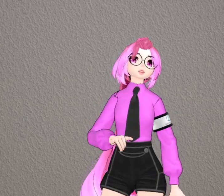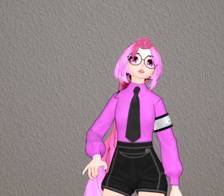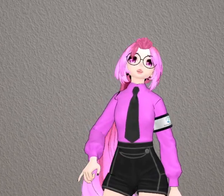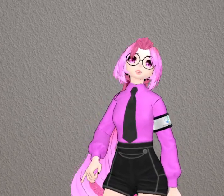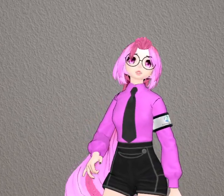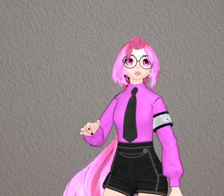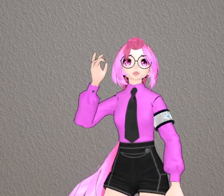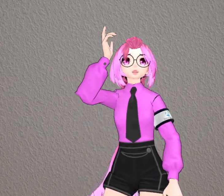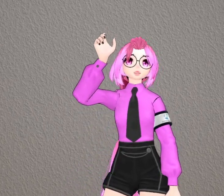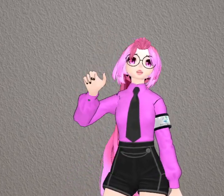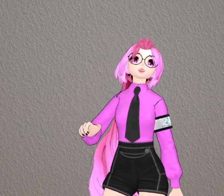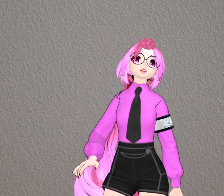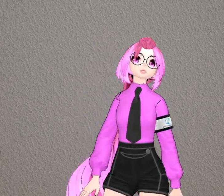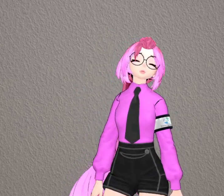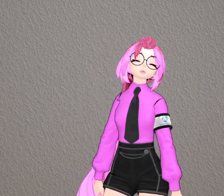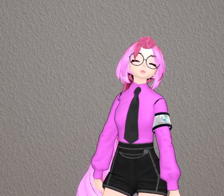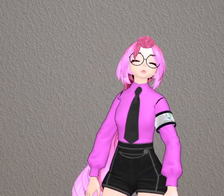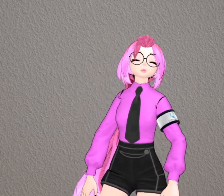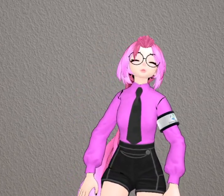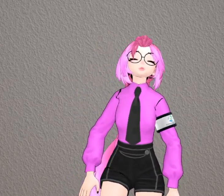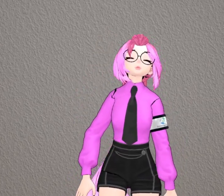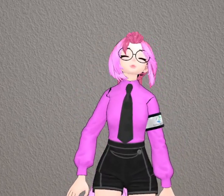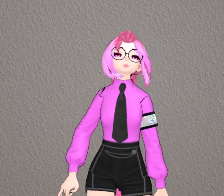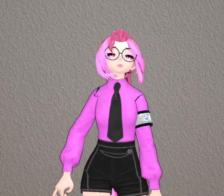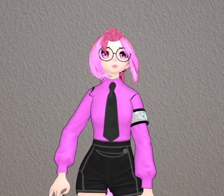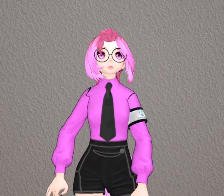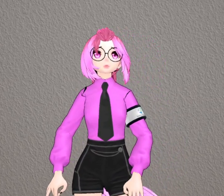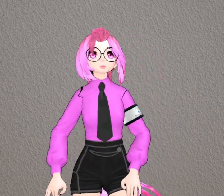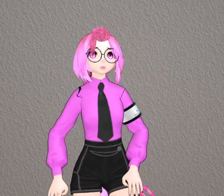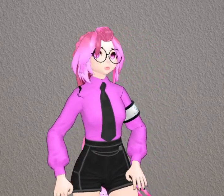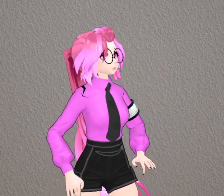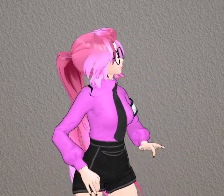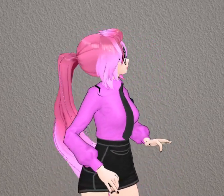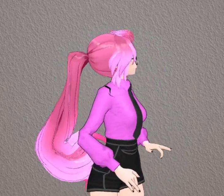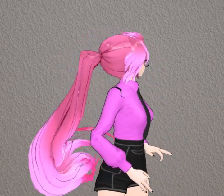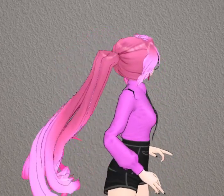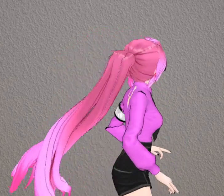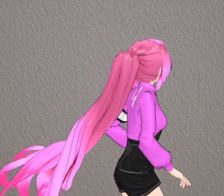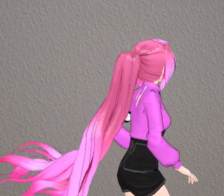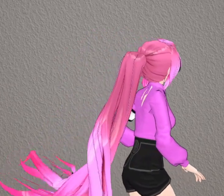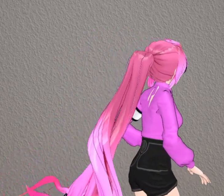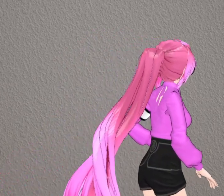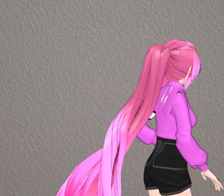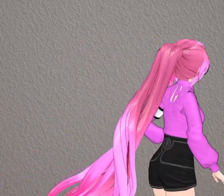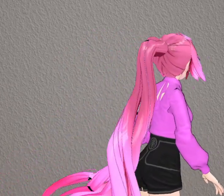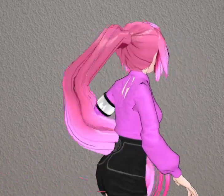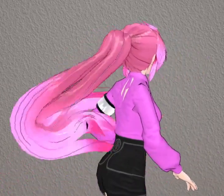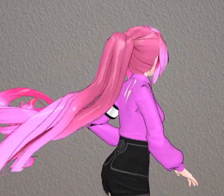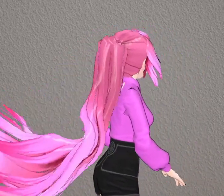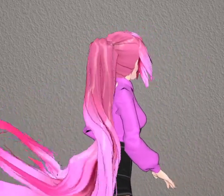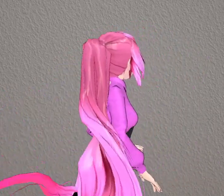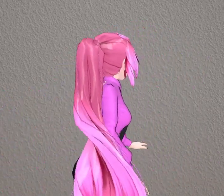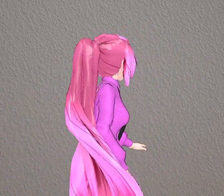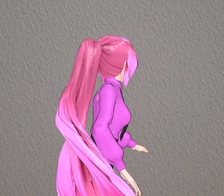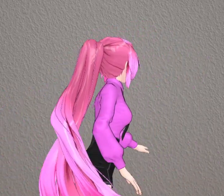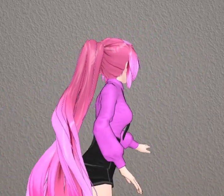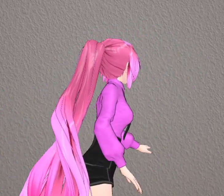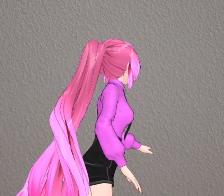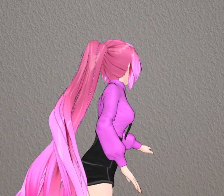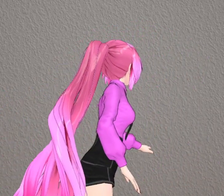they're the same. It's just context. Because I think Crow mentioned that one was towards the nose, one